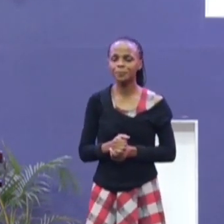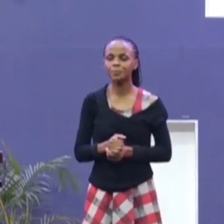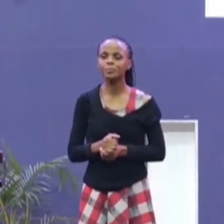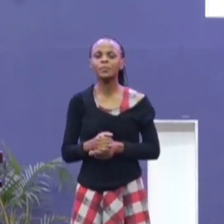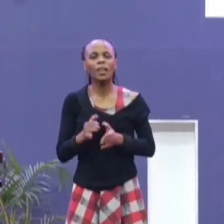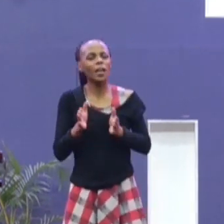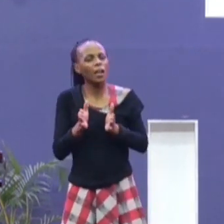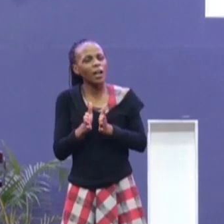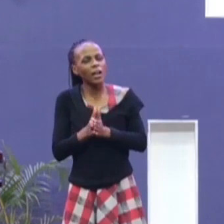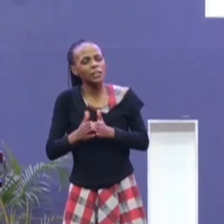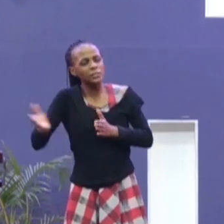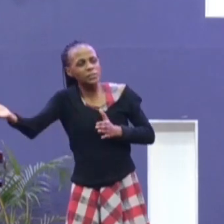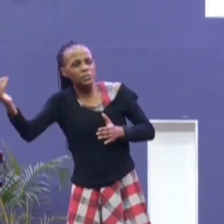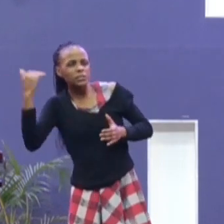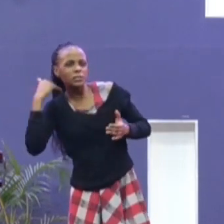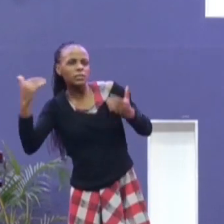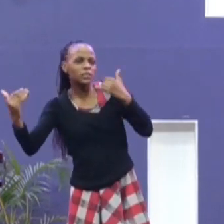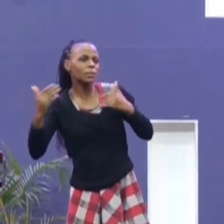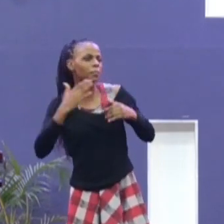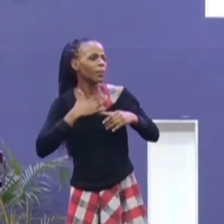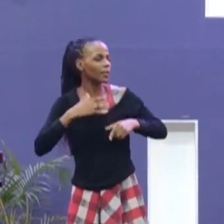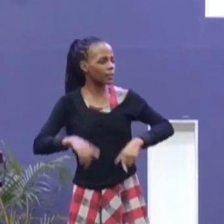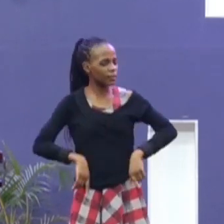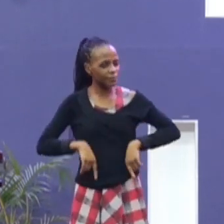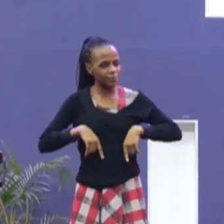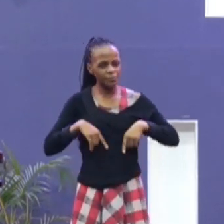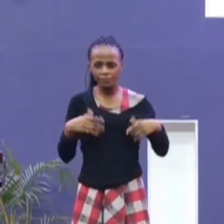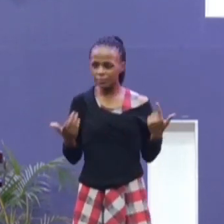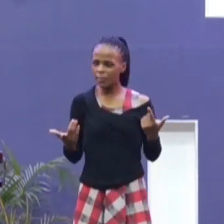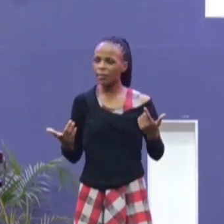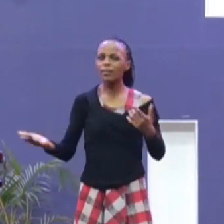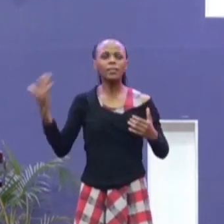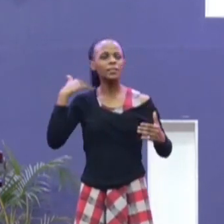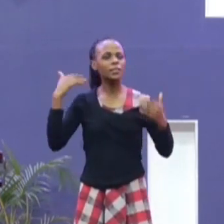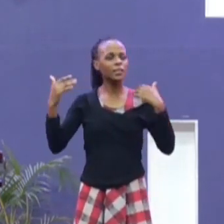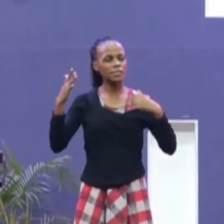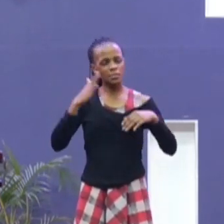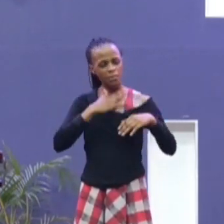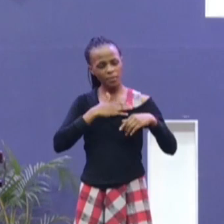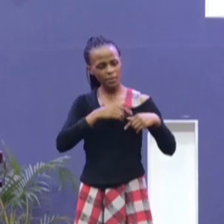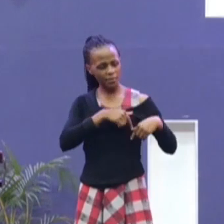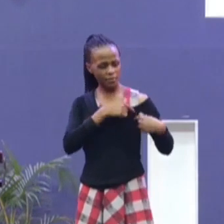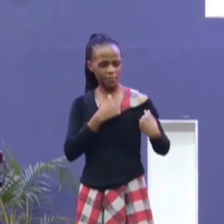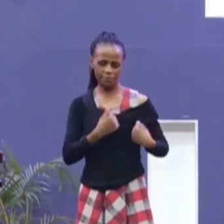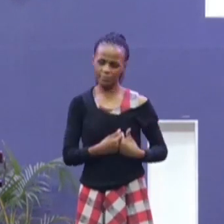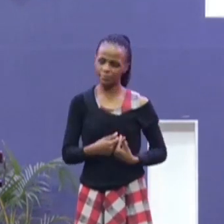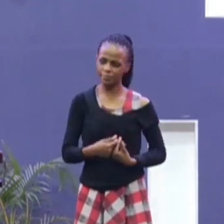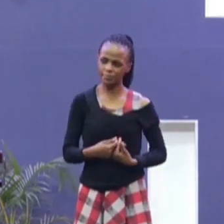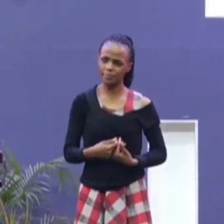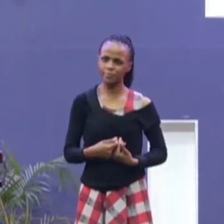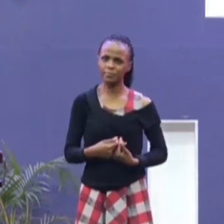And it bothered my life. Era nekitawanya obulamu bwange. It bothered my heart. Nekitawanya omutima gwange.